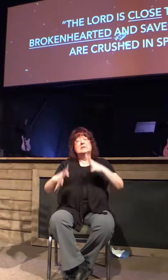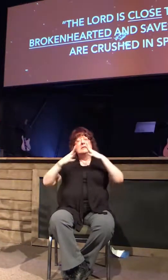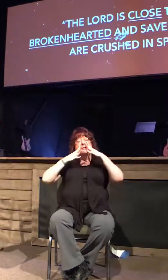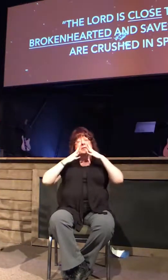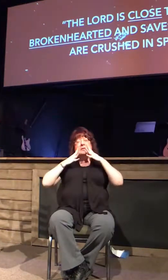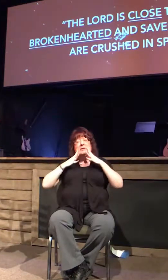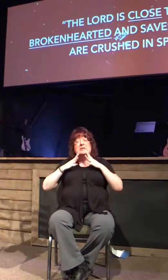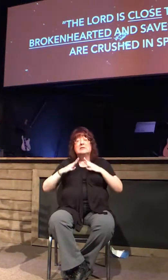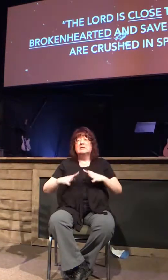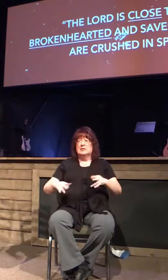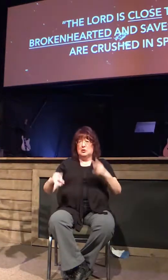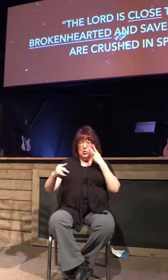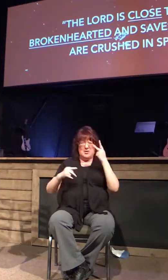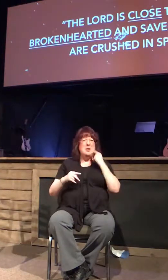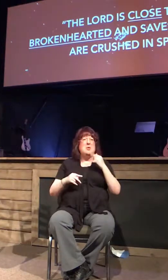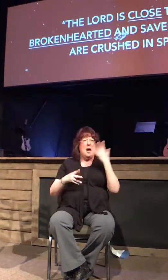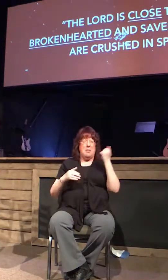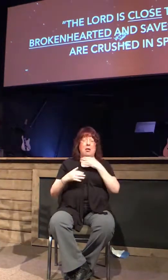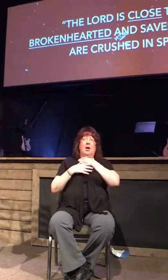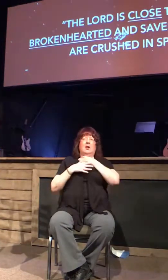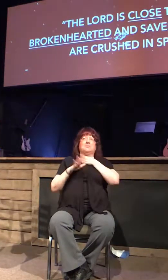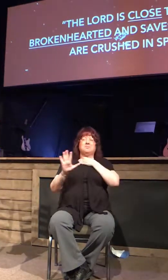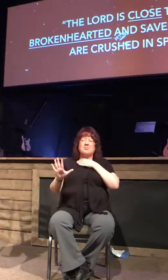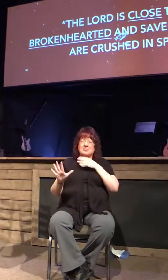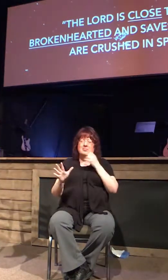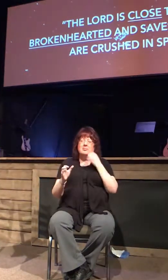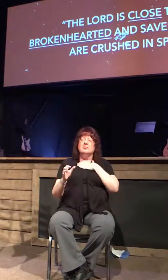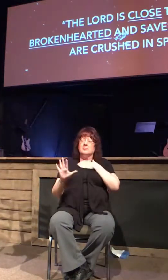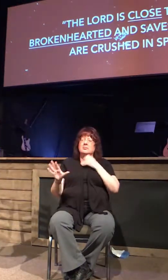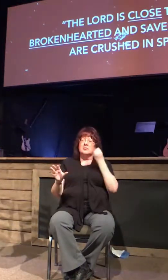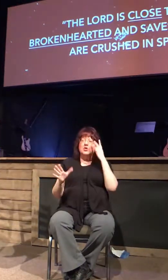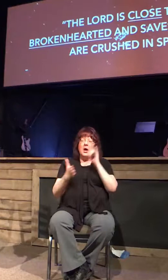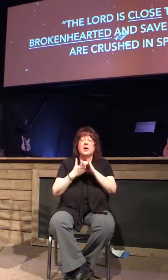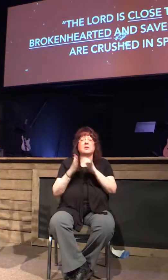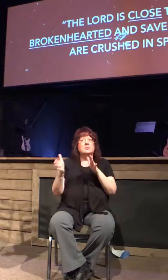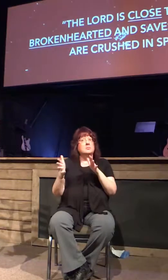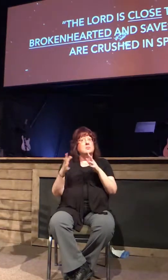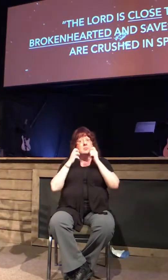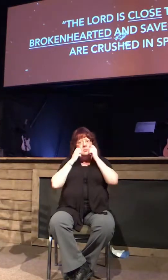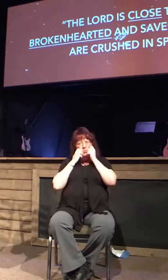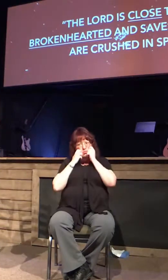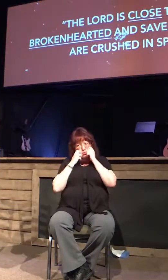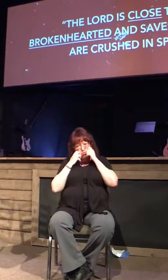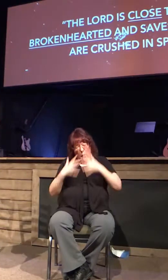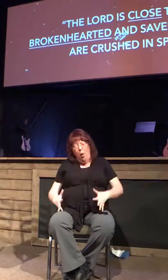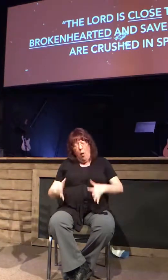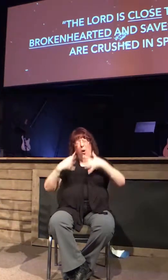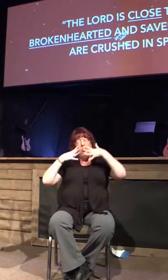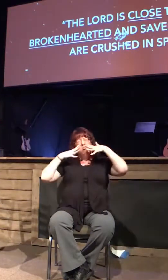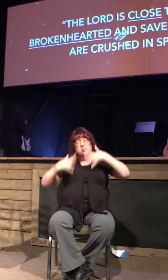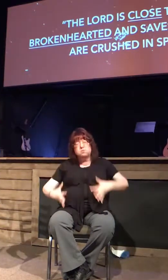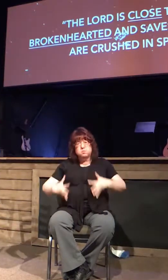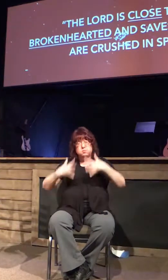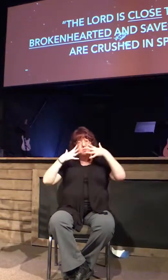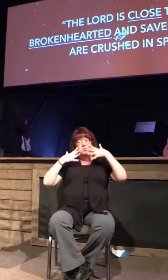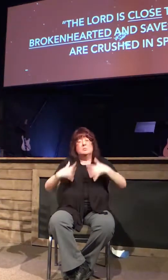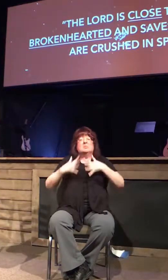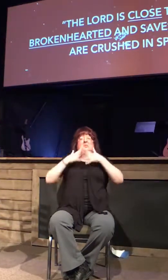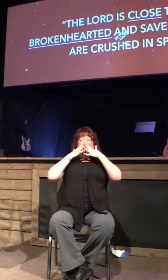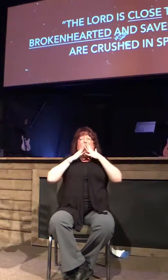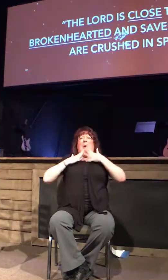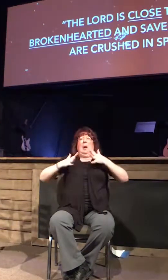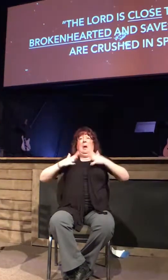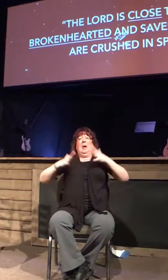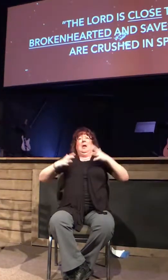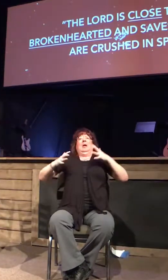face. I mean, you guys see me cry. I get choked up easily. I know we all understand that. But I mean, I got really broken to the point where I could feel my